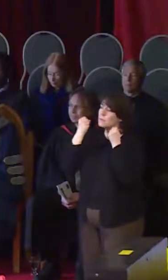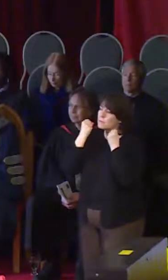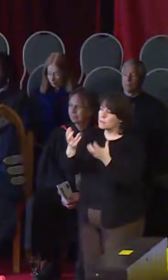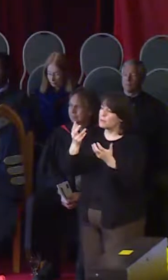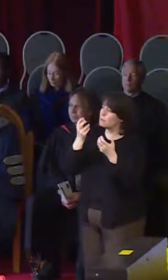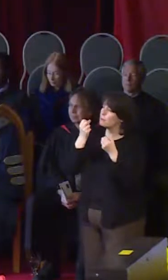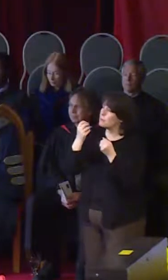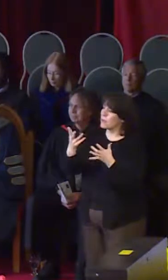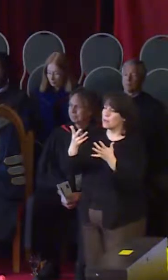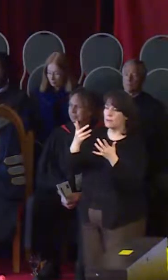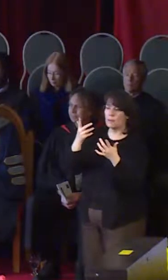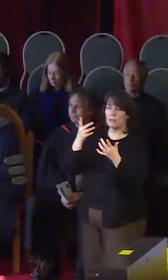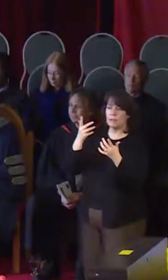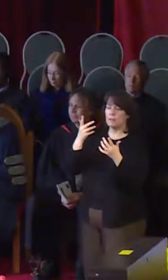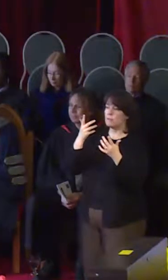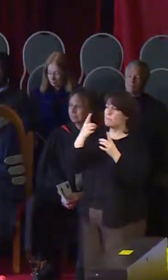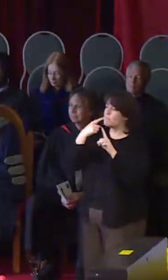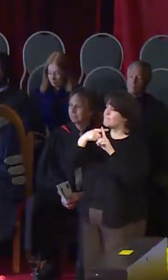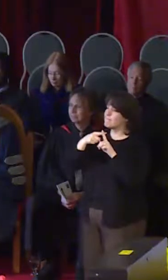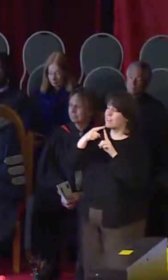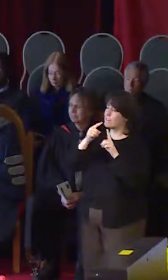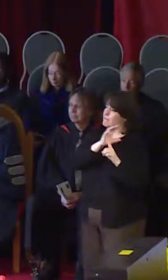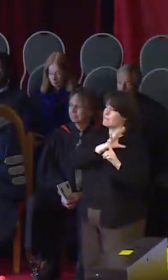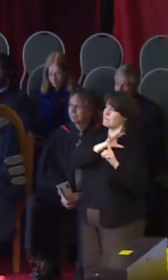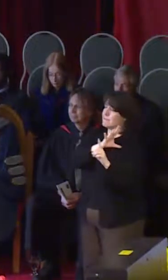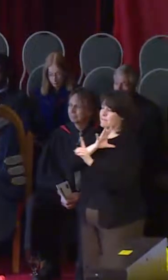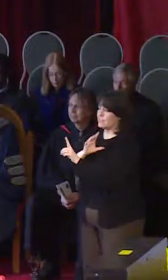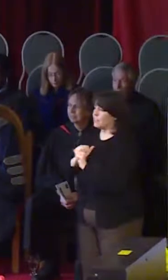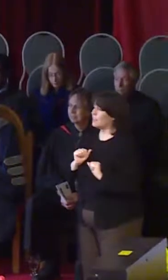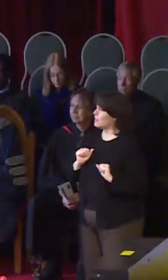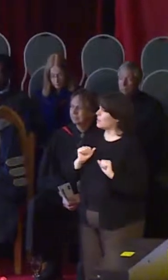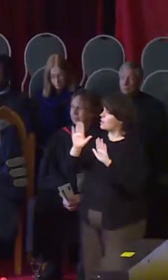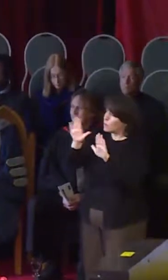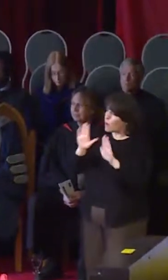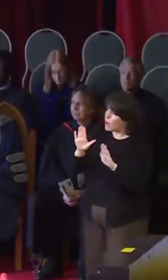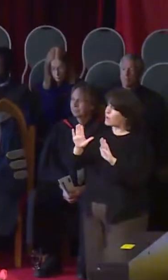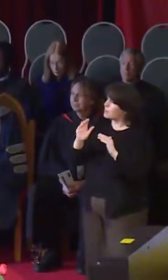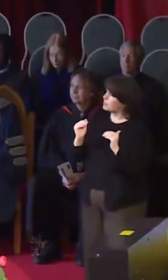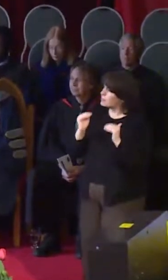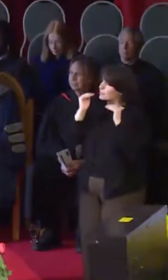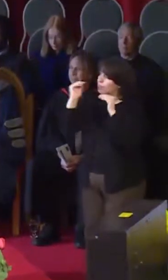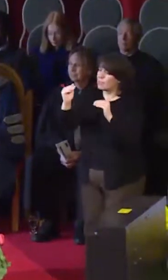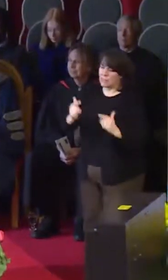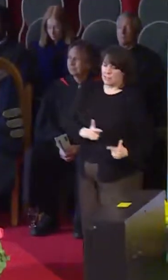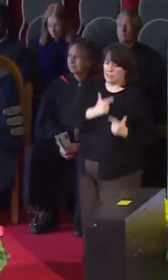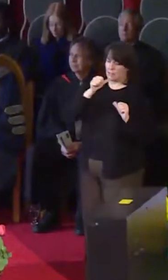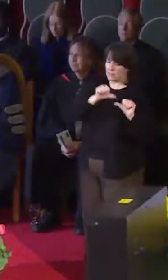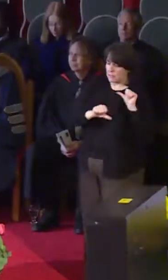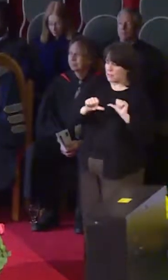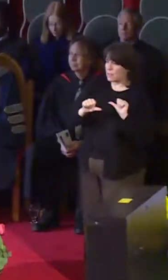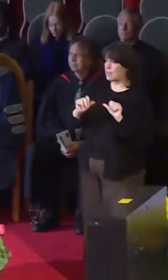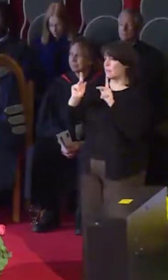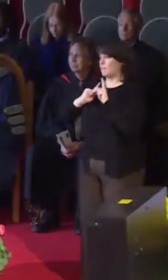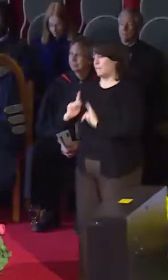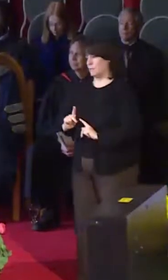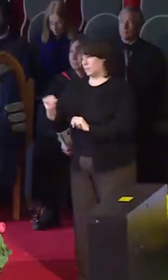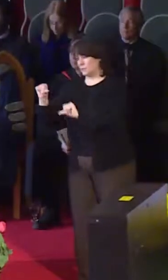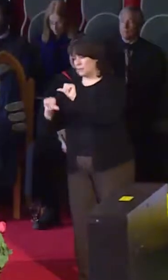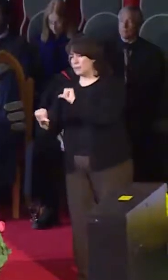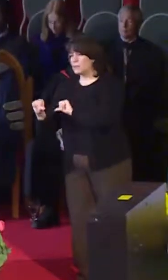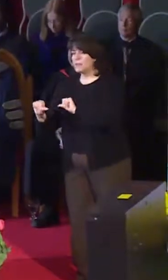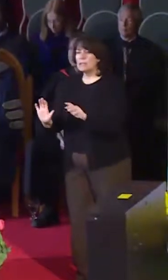absolutely unprecedented dynamicity and dynamism. Incredible advances in the life sciences and in the physical sciences,